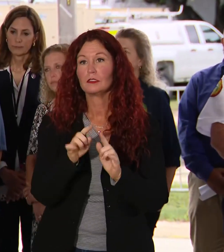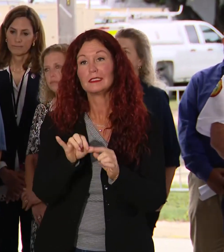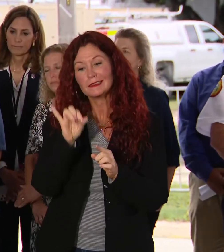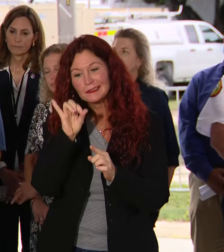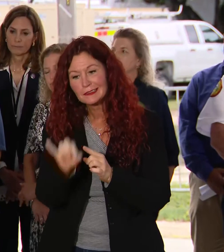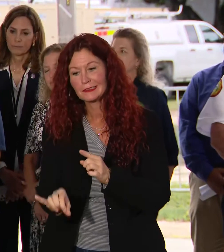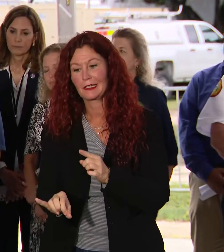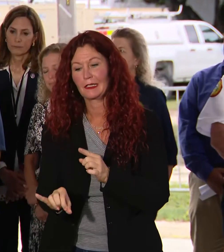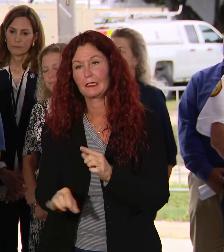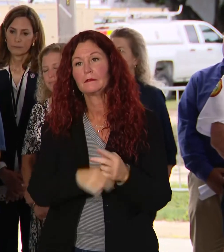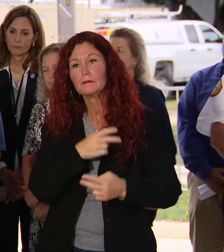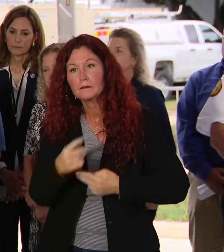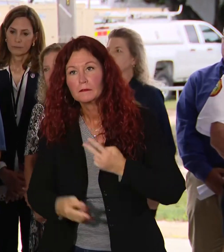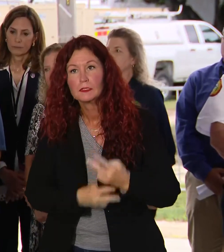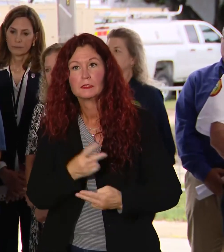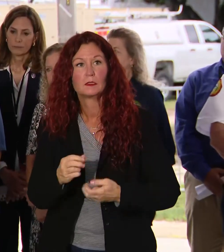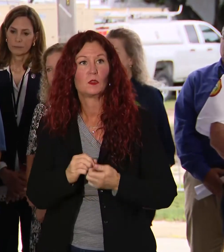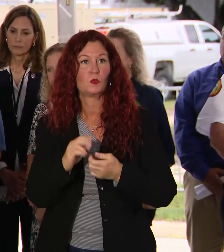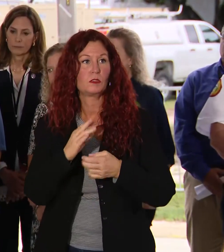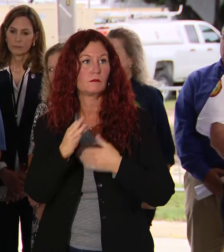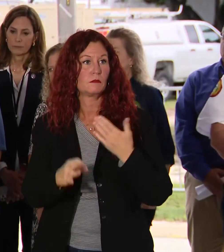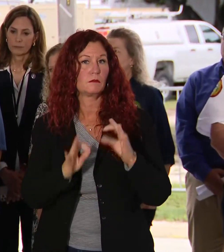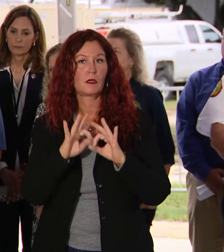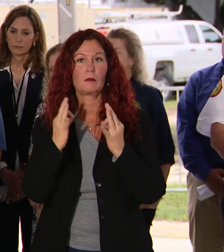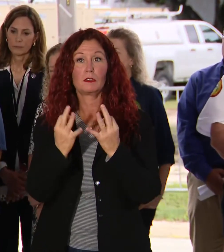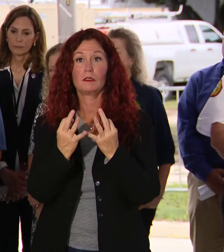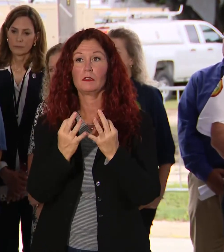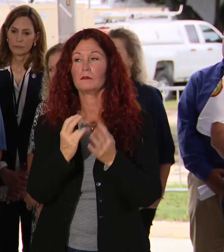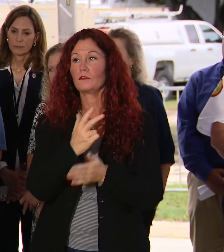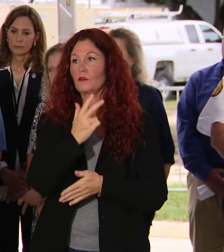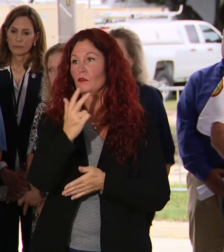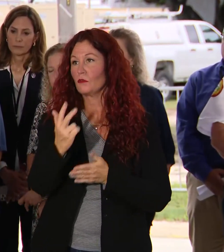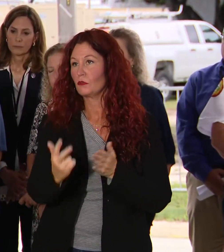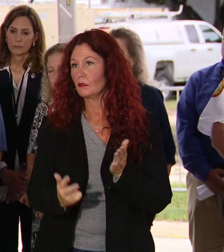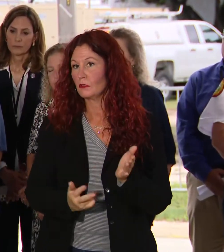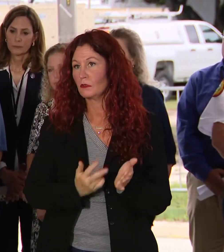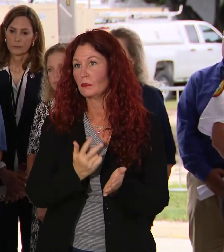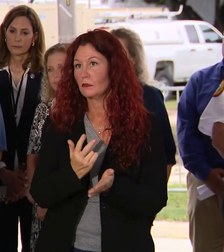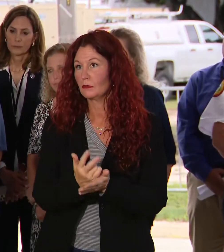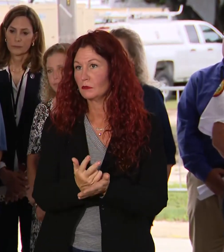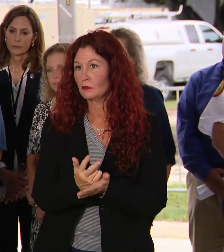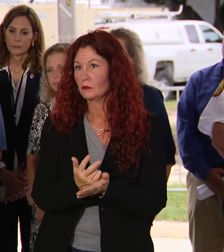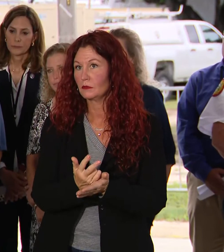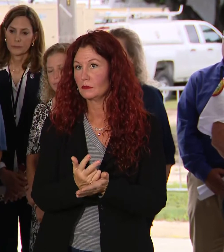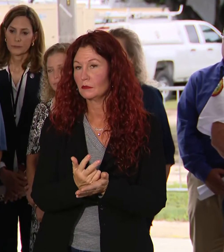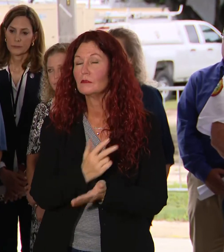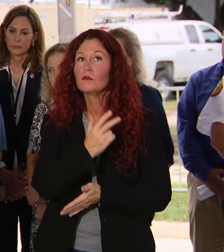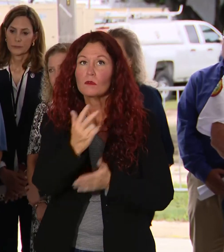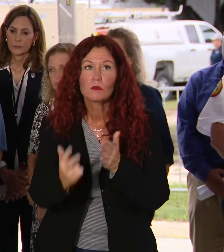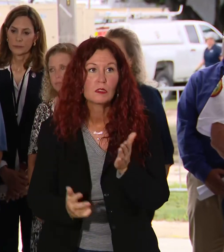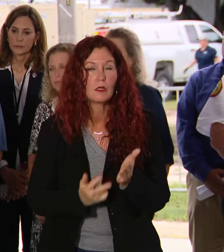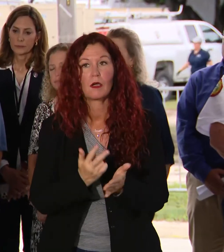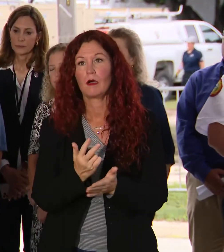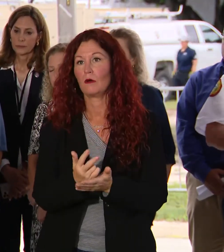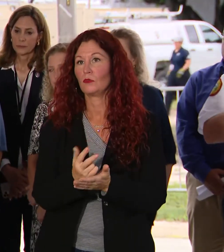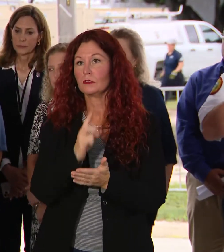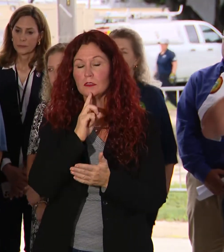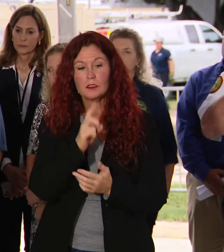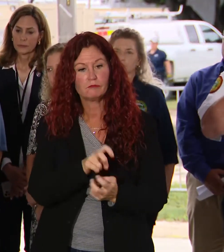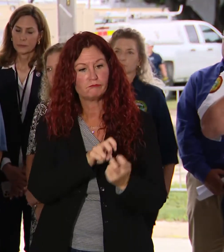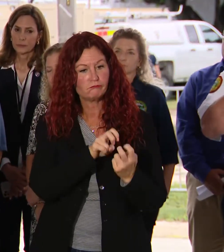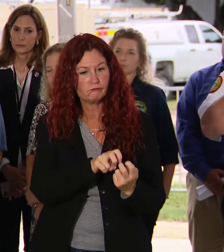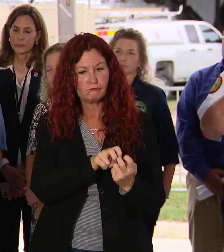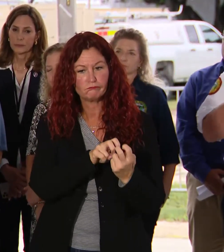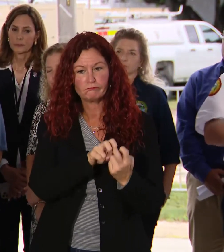hours visiting with the families, and he also spent time with our first responders. He listened deeply to everyone. It